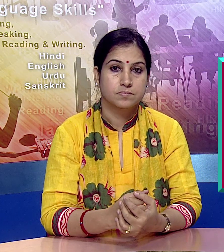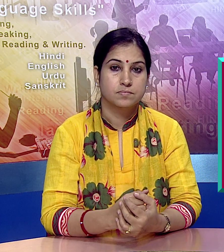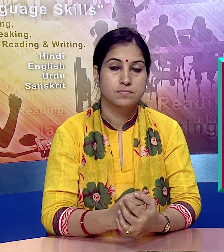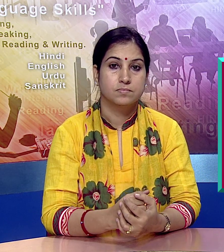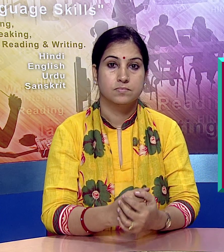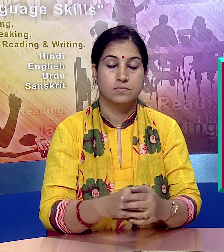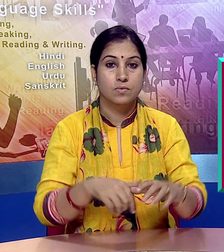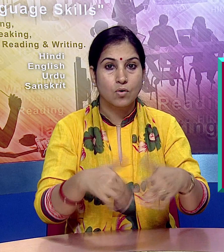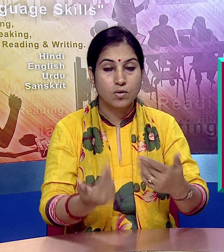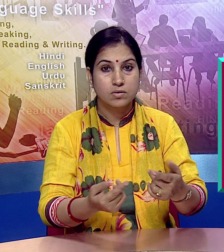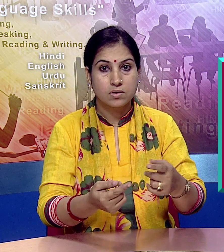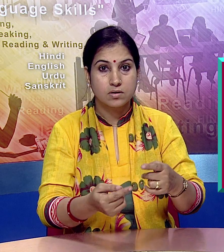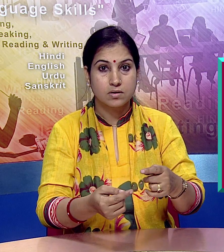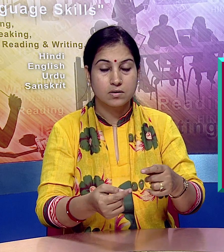on the wrong side of the stain.